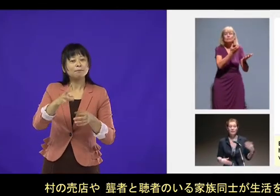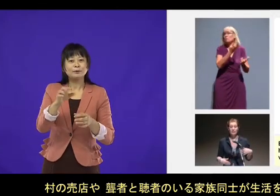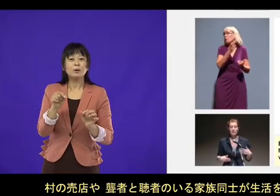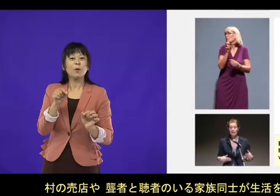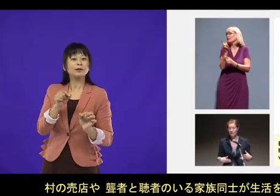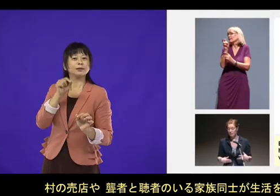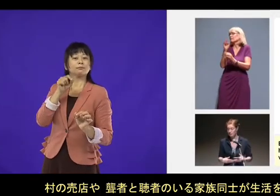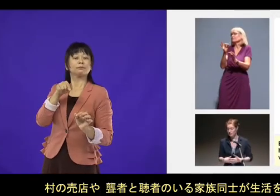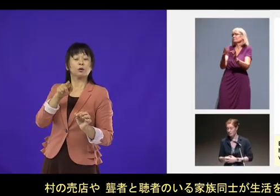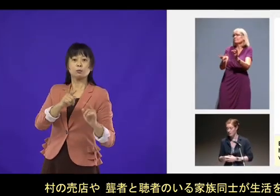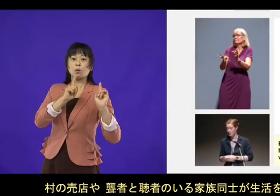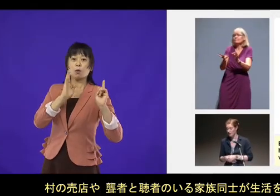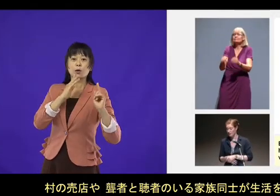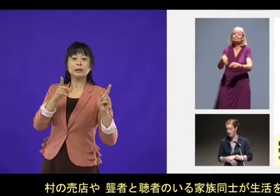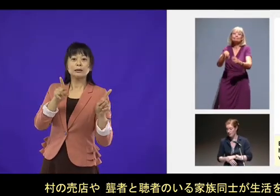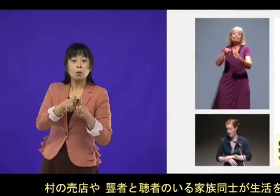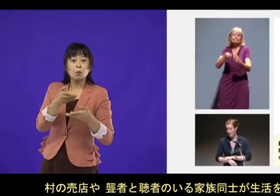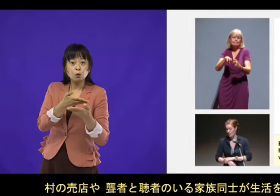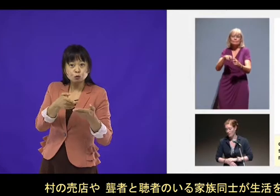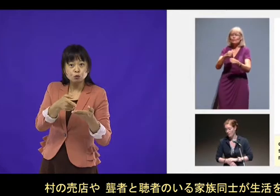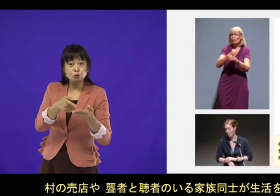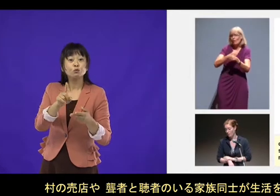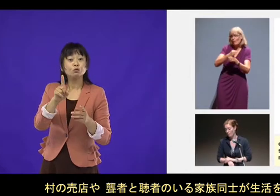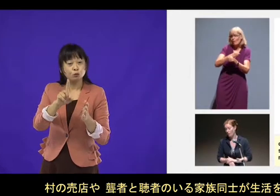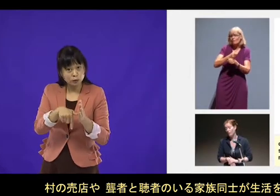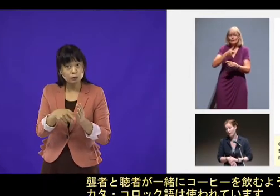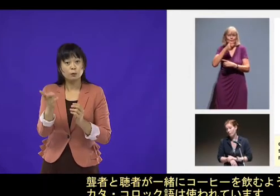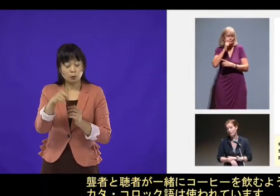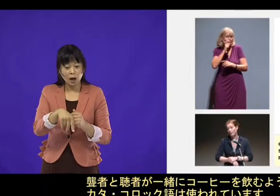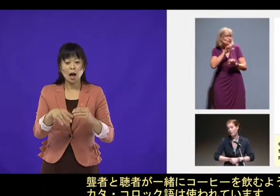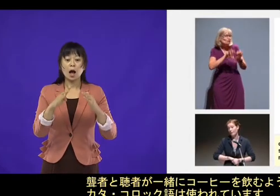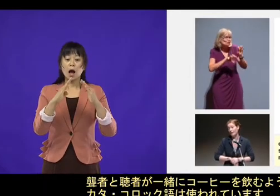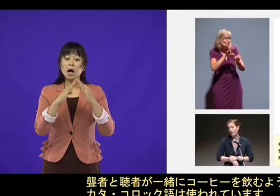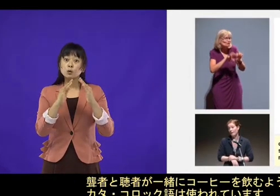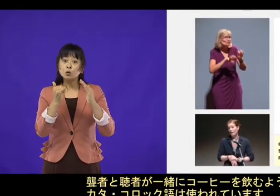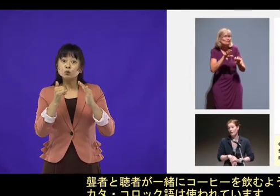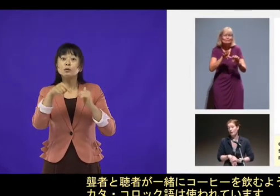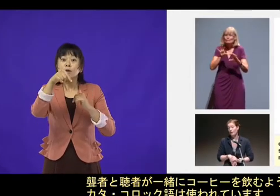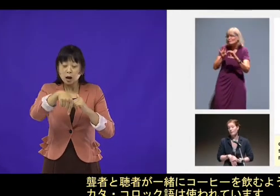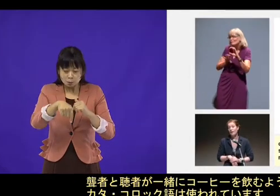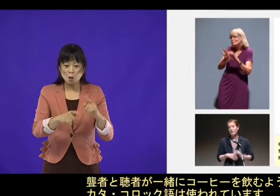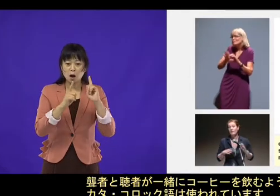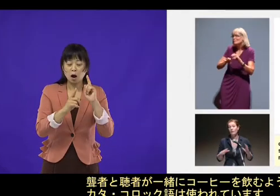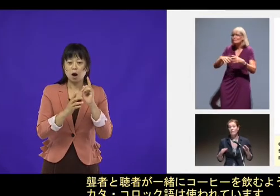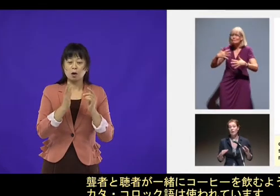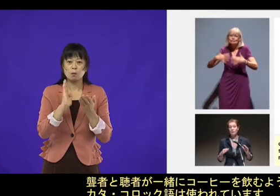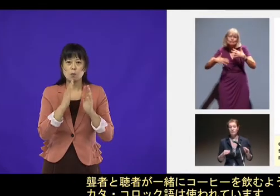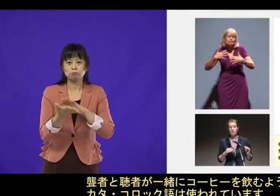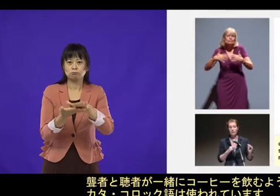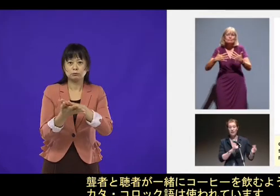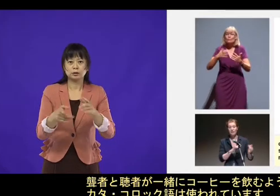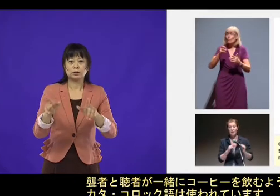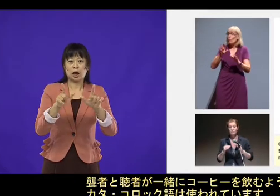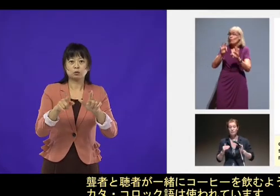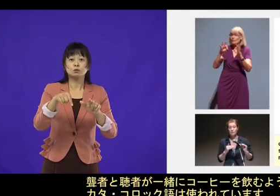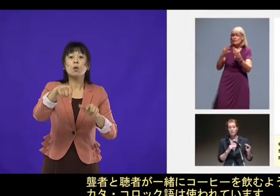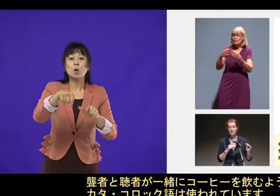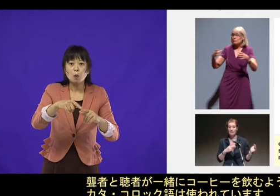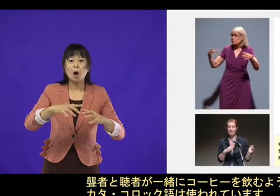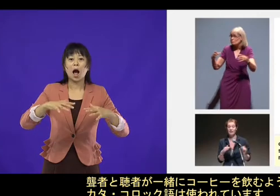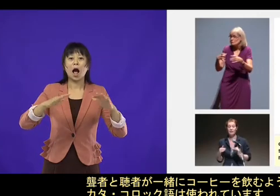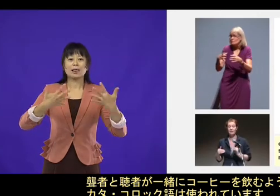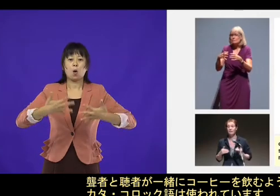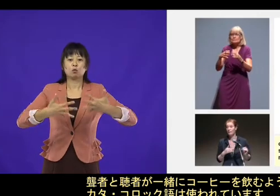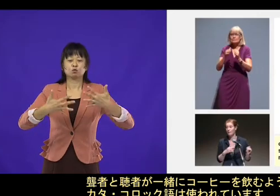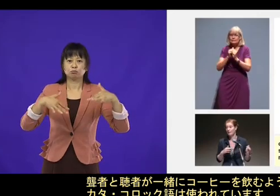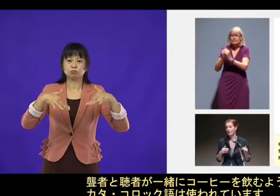coffee in one of the kiosks in the village, or in one of the many family compounds, so shared houses with